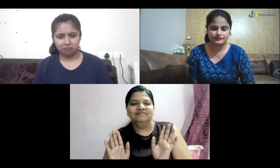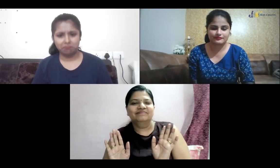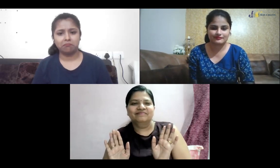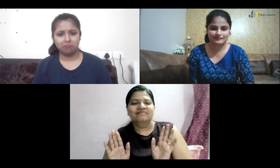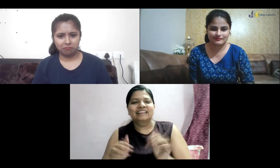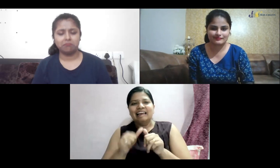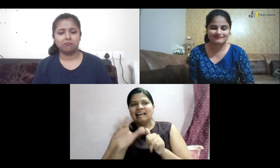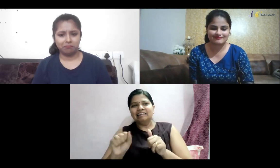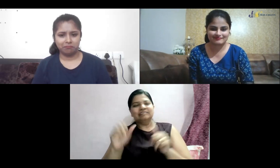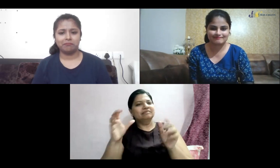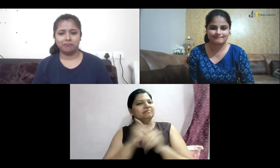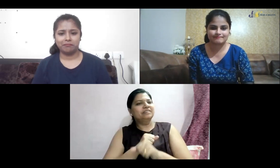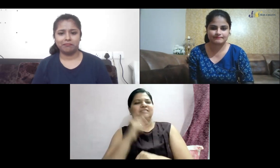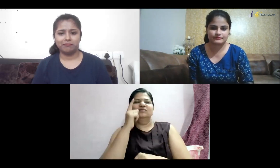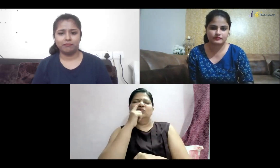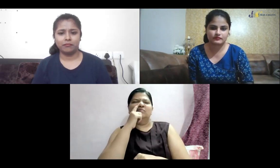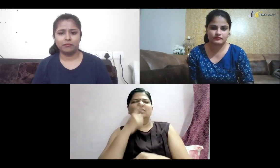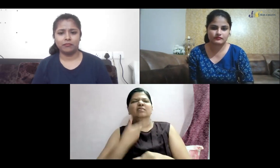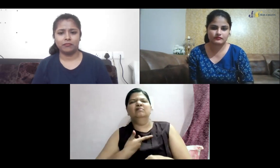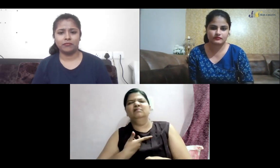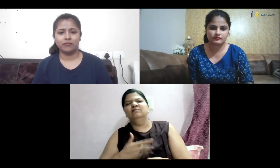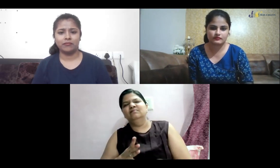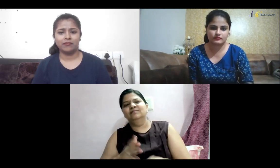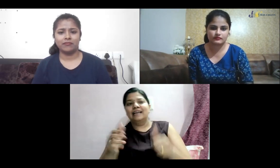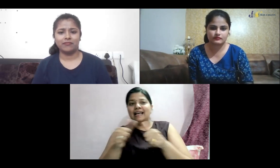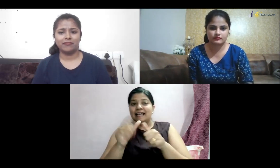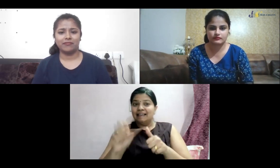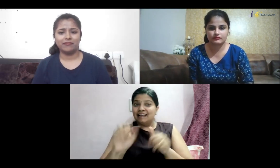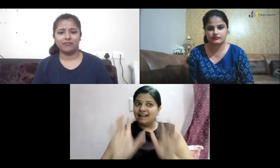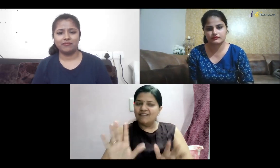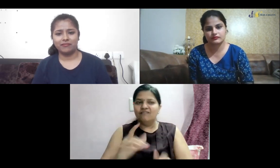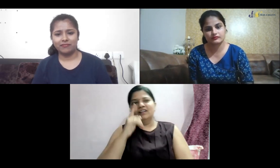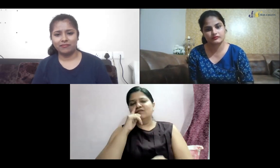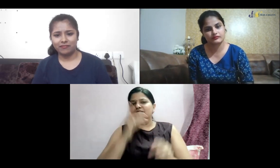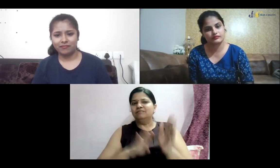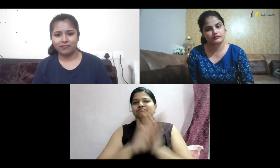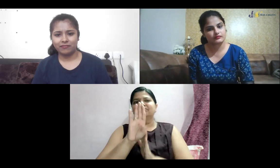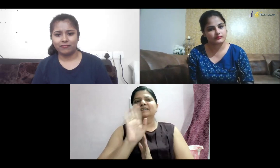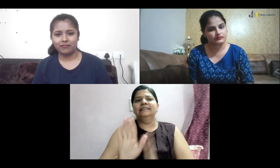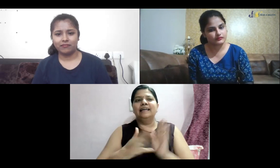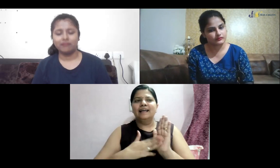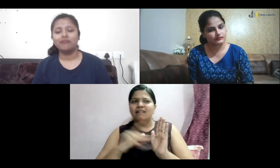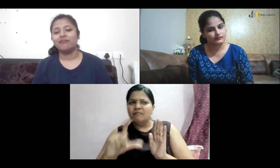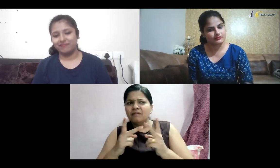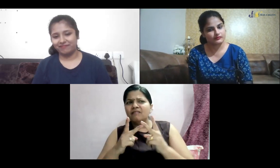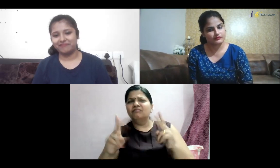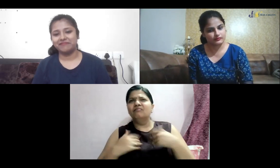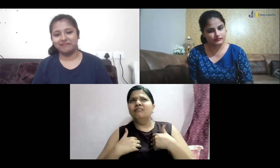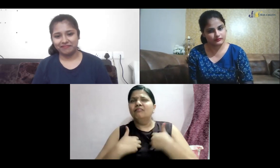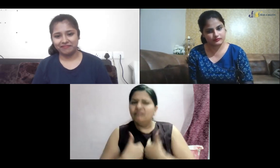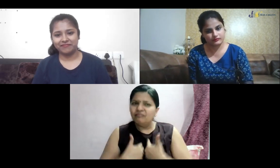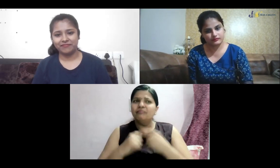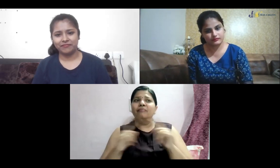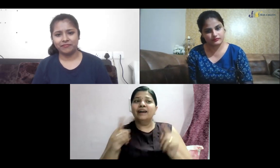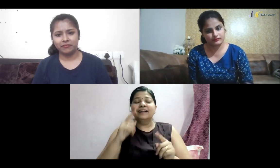is the more important thing, I guess. So if accessibility is missing, women, maybe they feel that yeah,